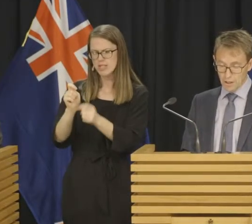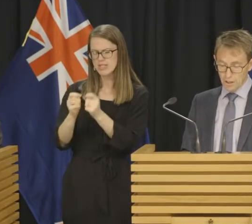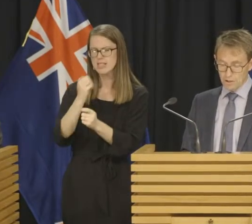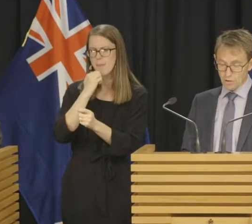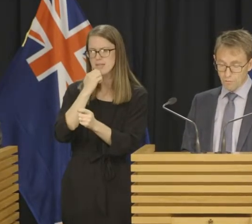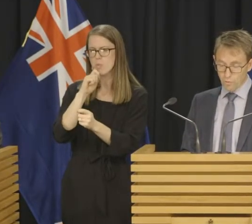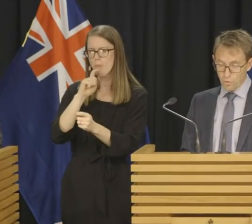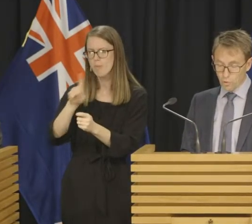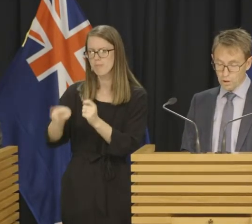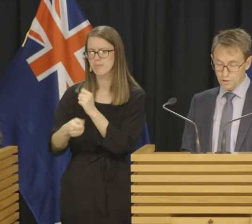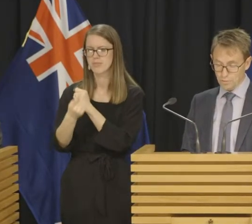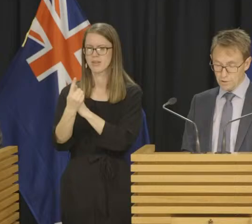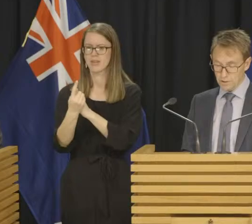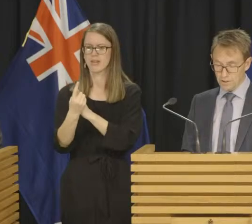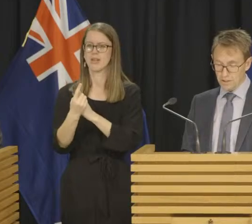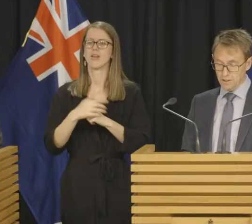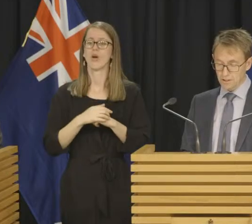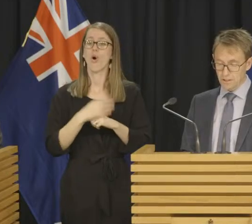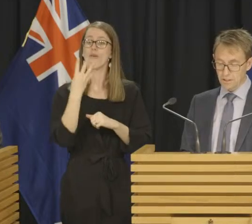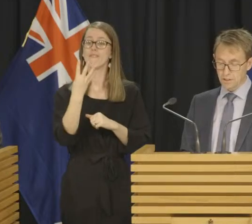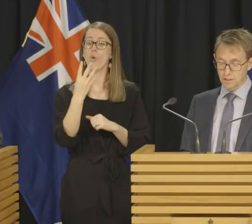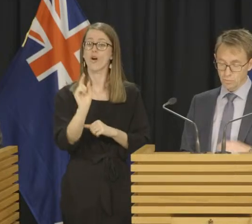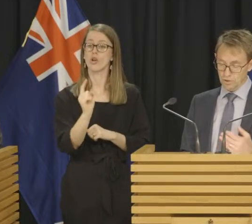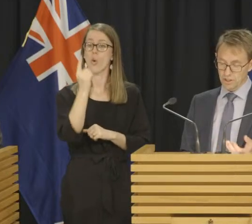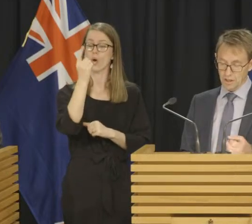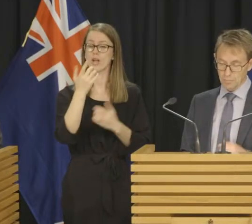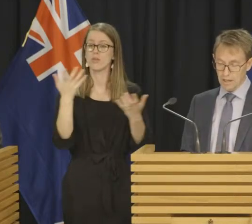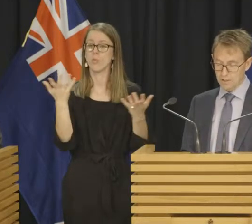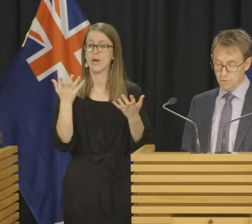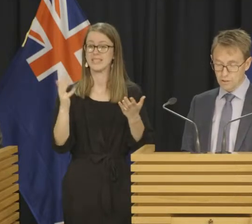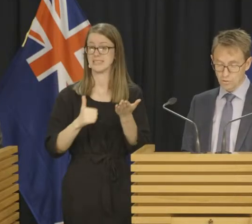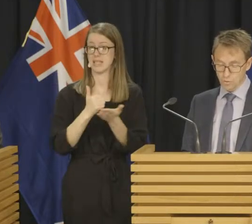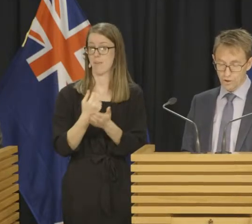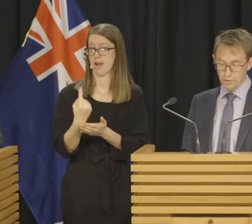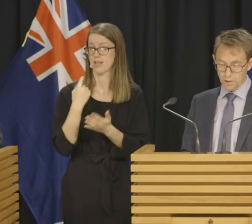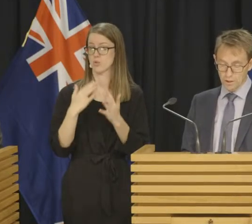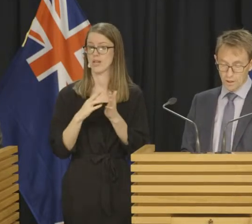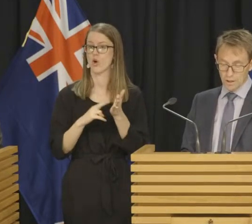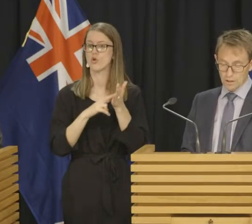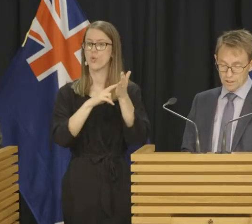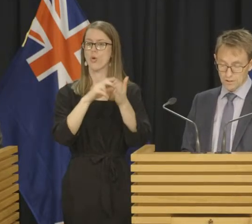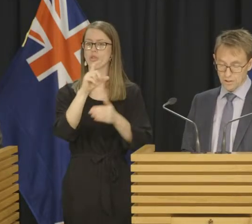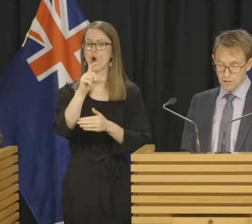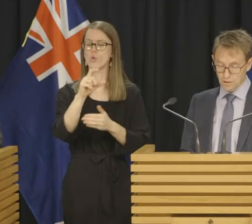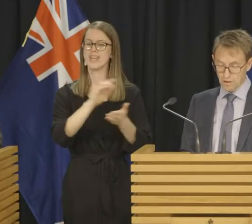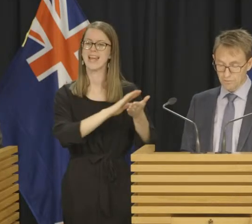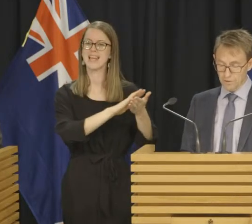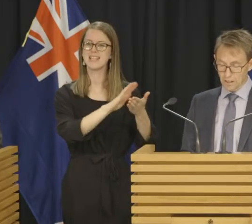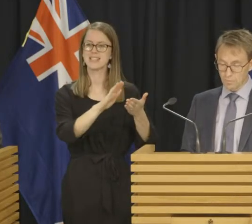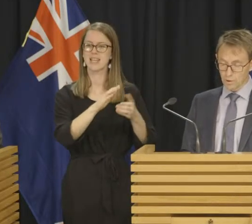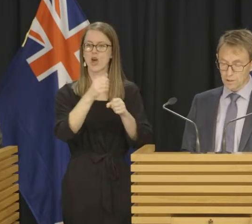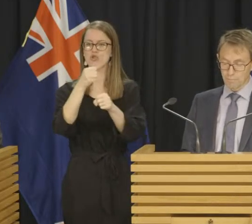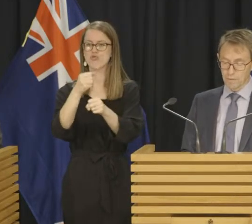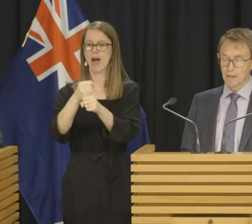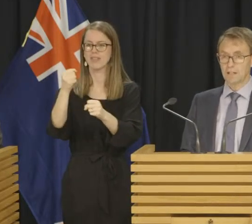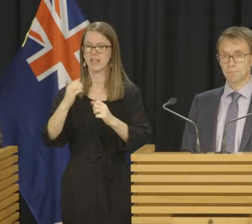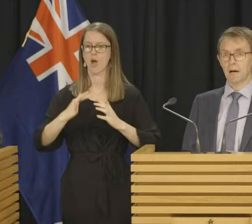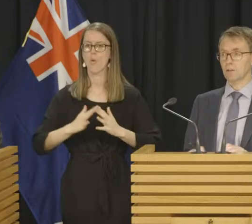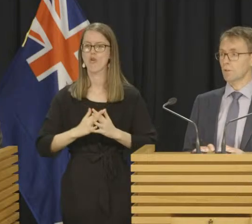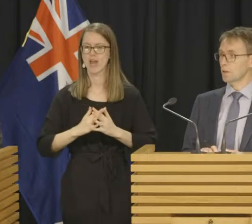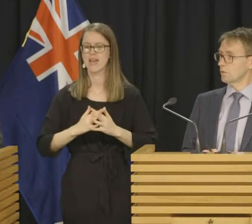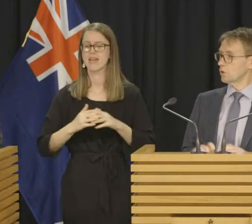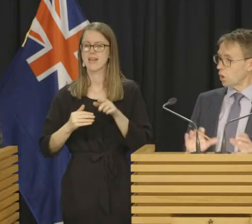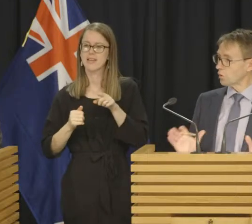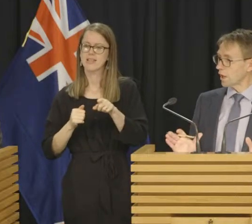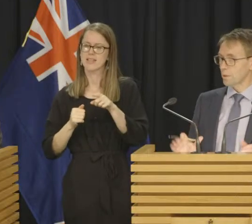rates. So the 4 Auckland community testing centres were set up last week in Northcote, Henderson, Grafton and Wiri as